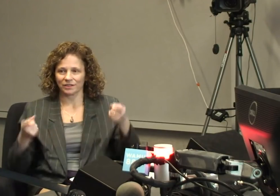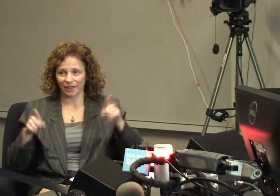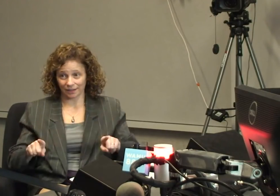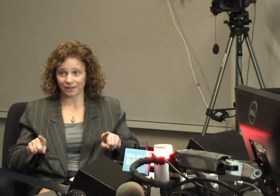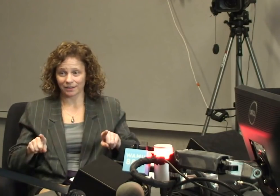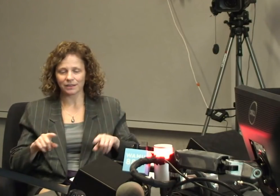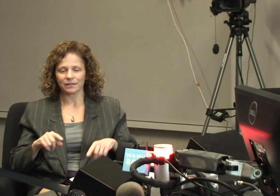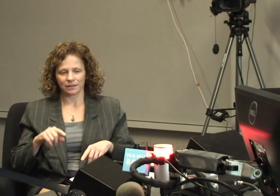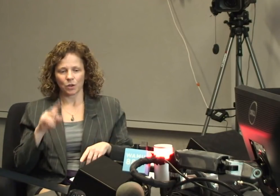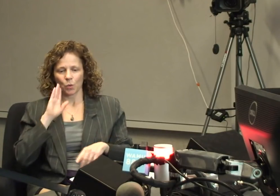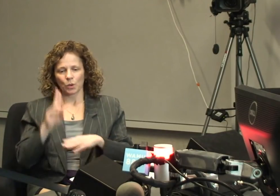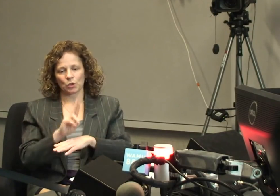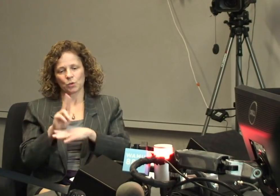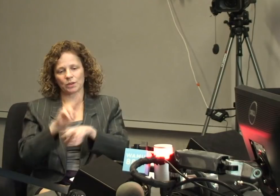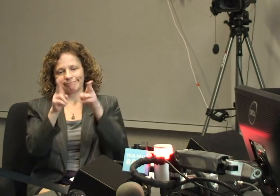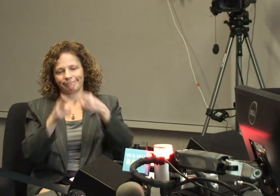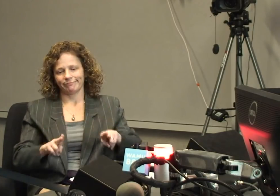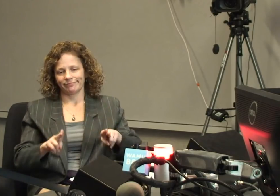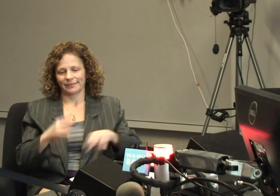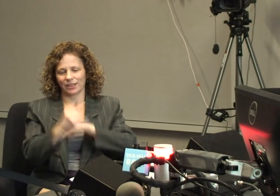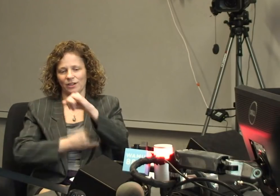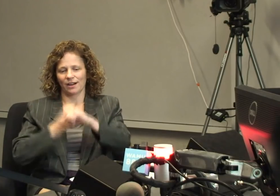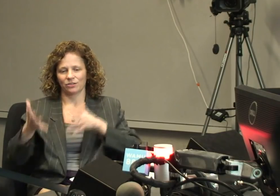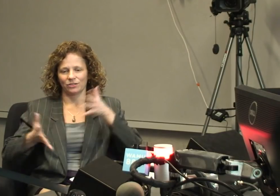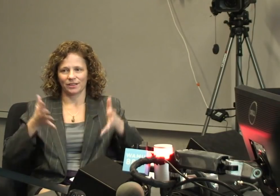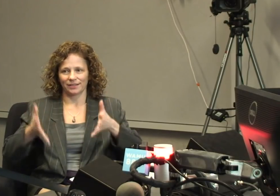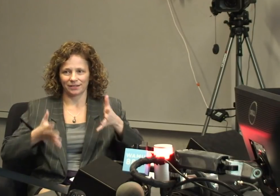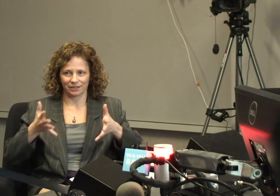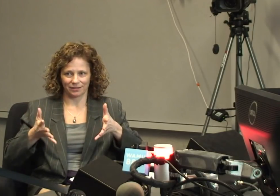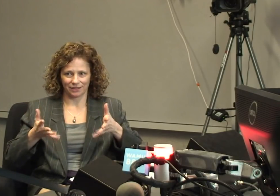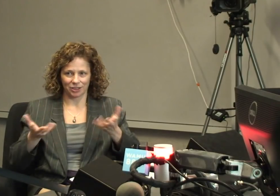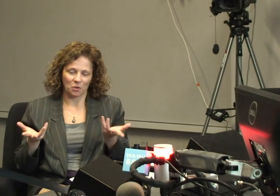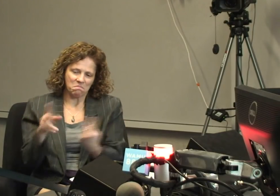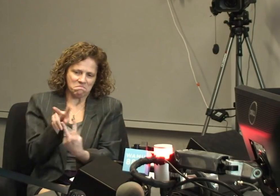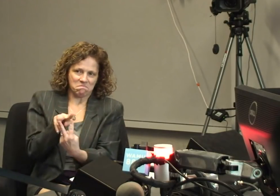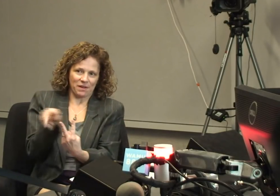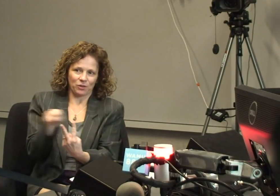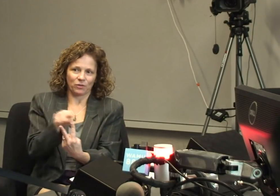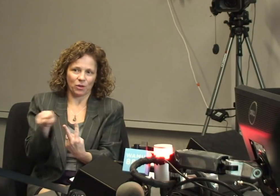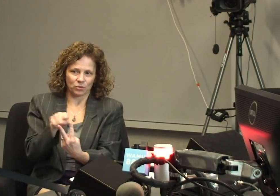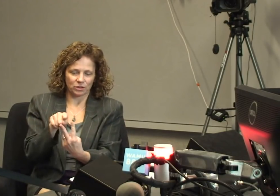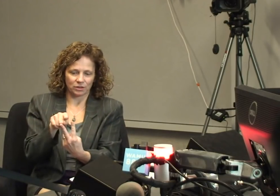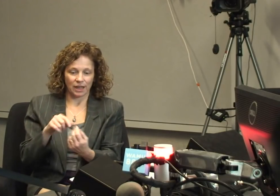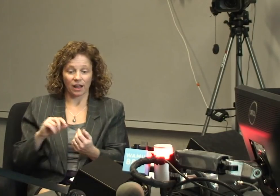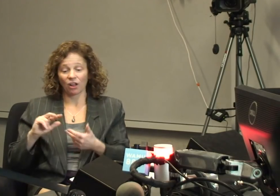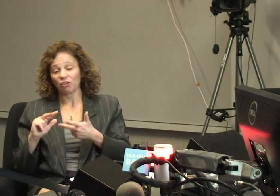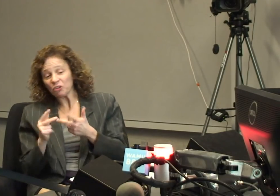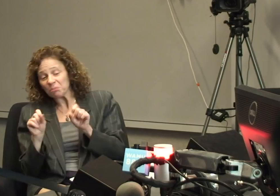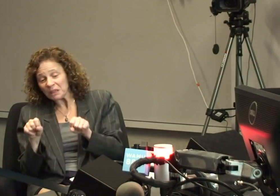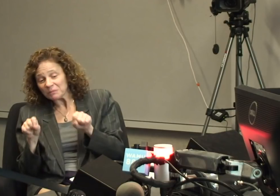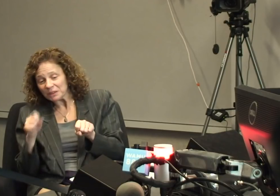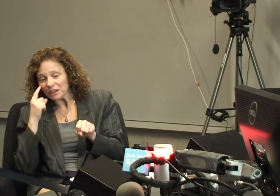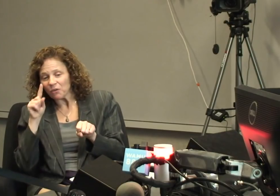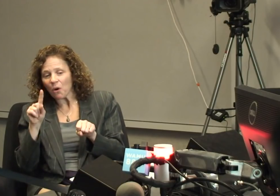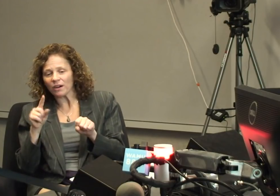that, sometimes at international events, as this was, they will use international sign. So either one of those options would have been acceptable. A